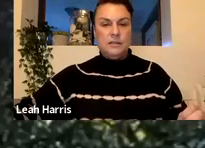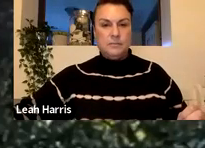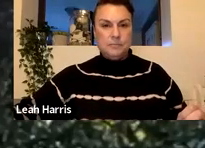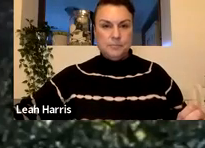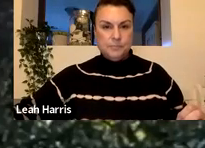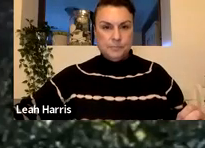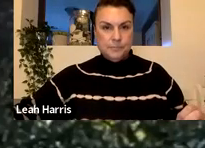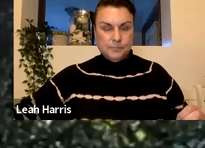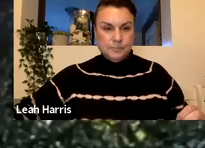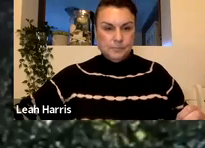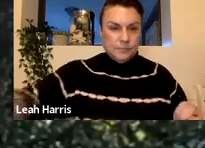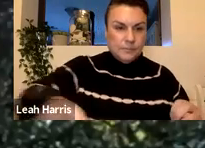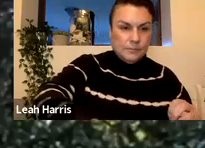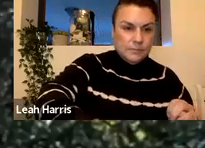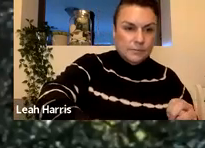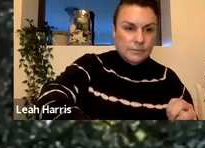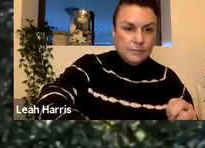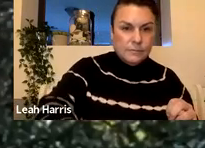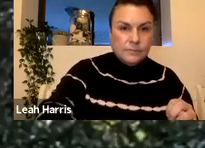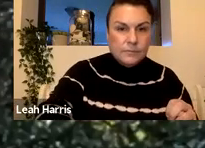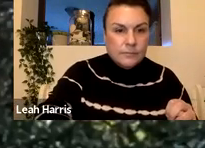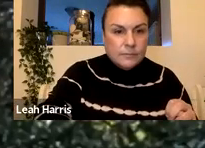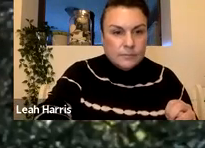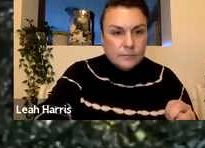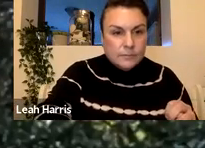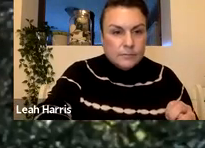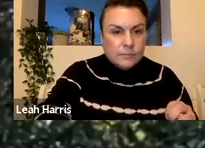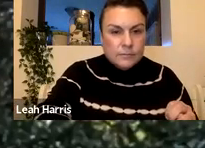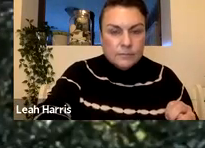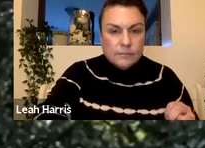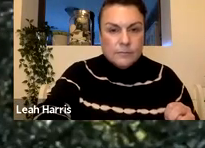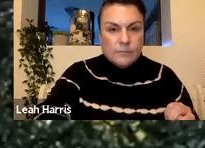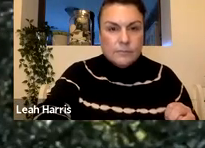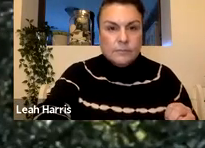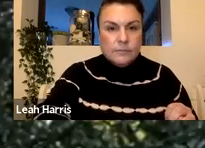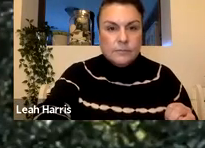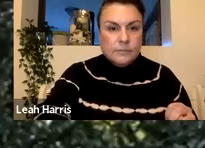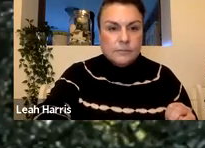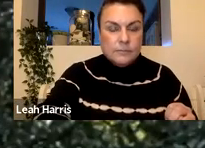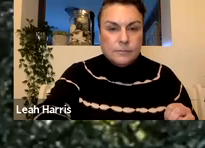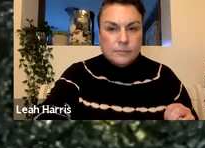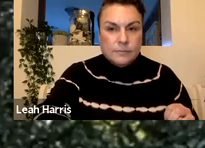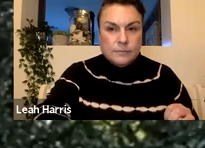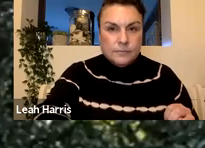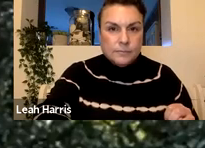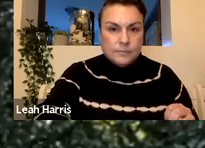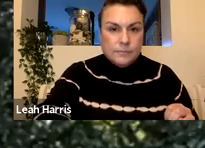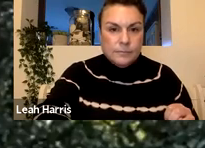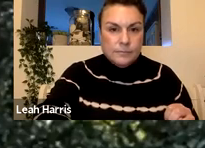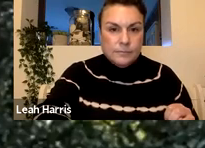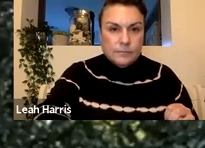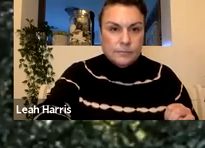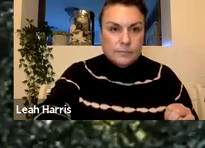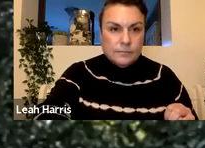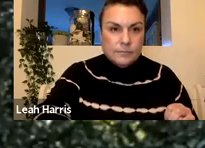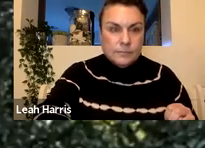thank you governor northam for this invitation to attend this bill sign-in ceremony for the markers alert bill that you